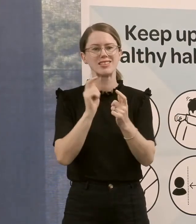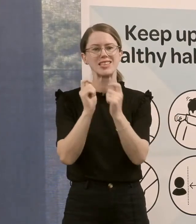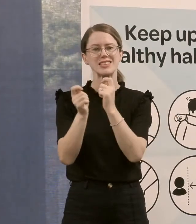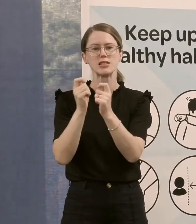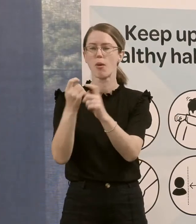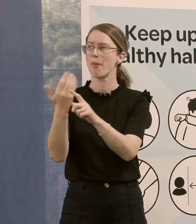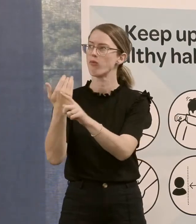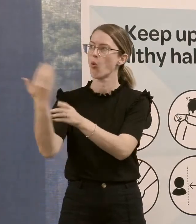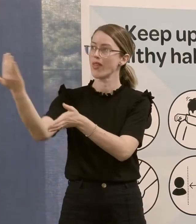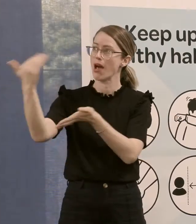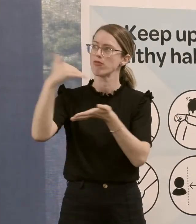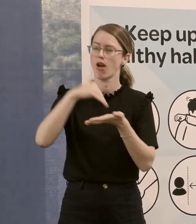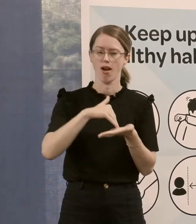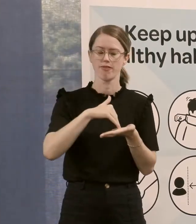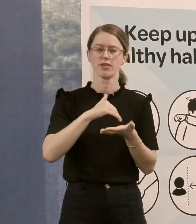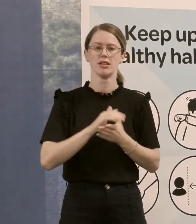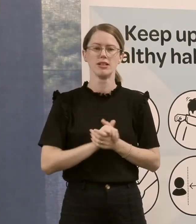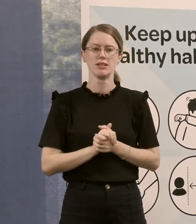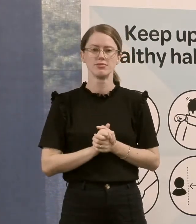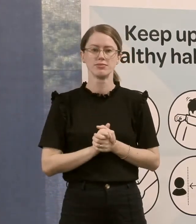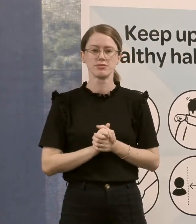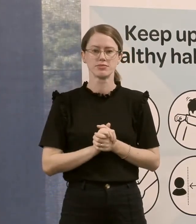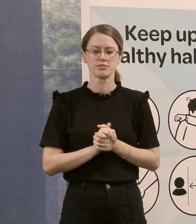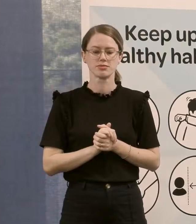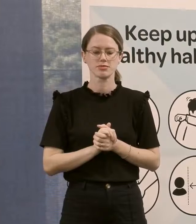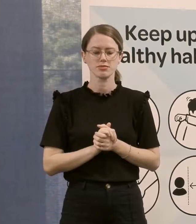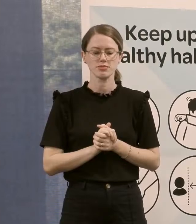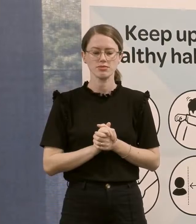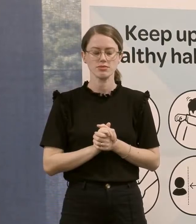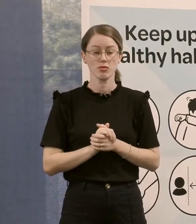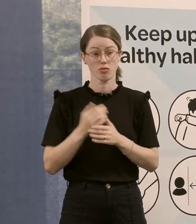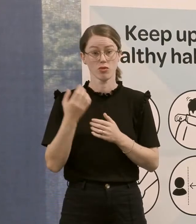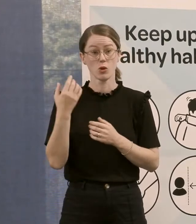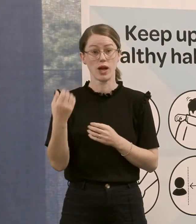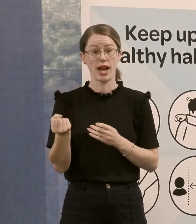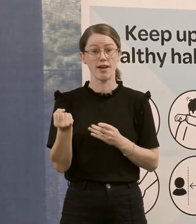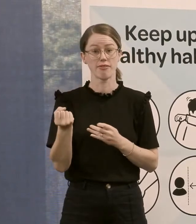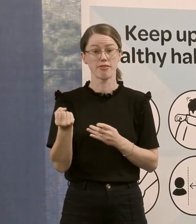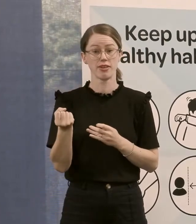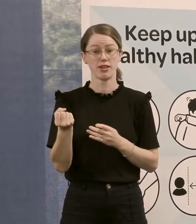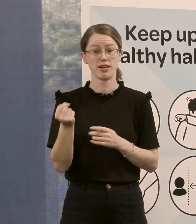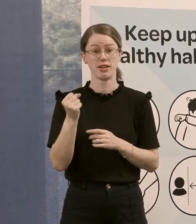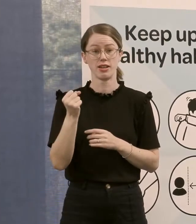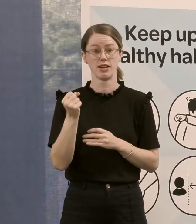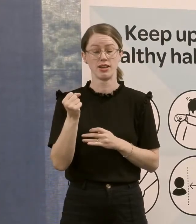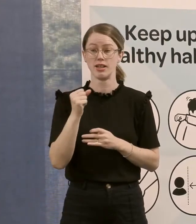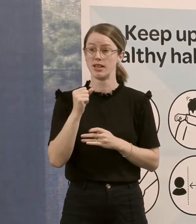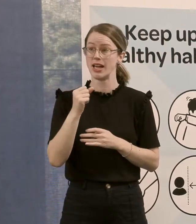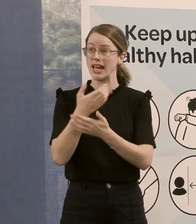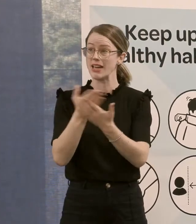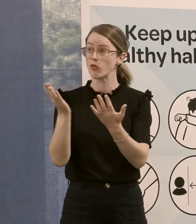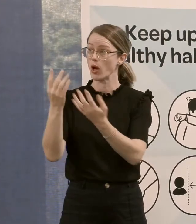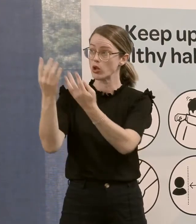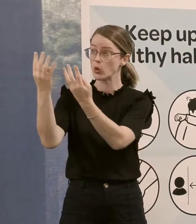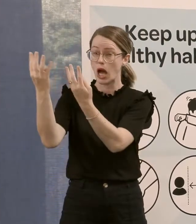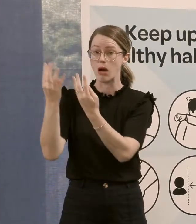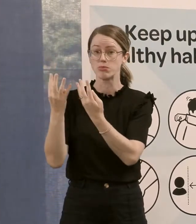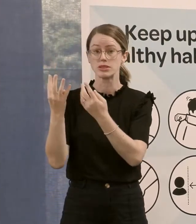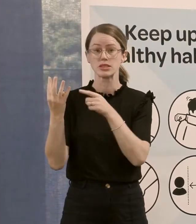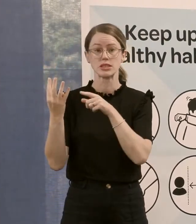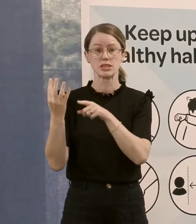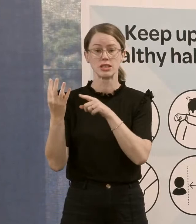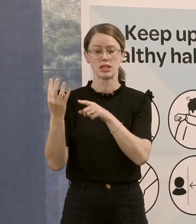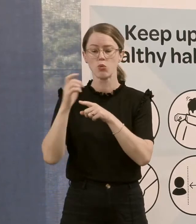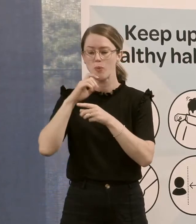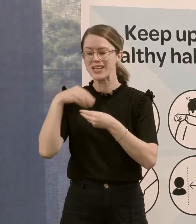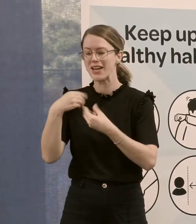and we then have and intend to maintain a requirement for everybody coming in to be